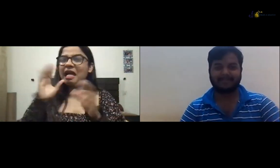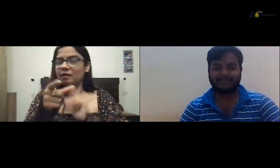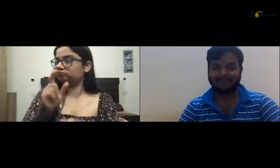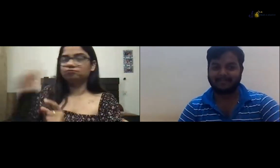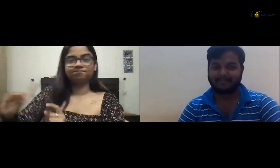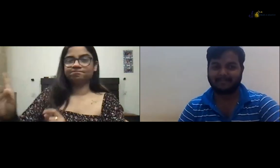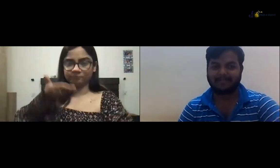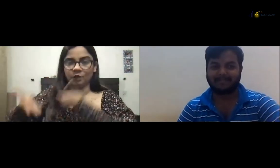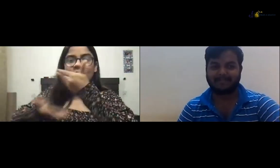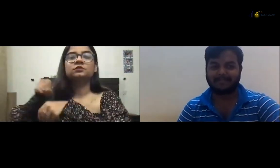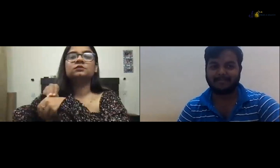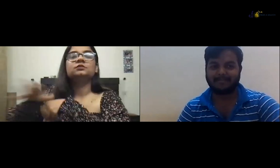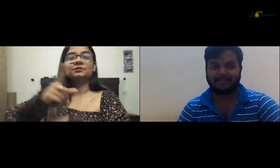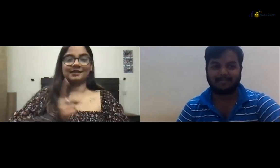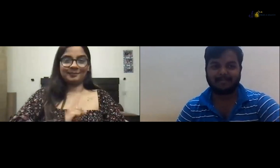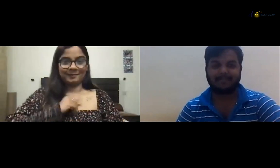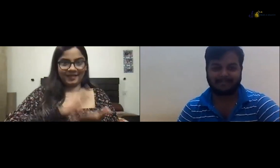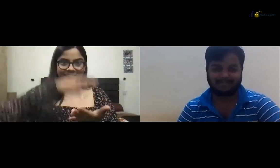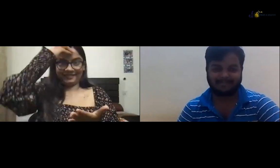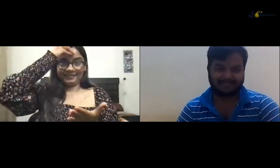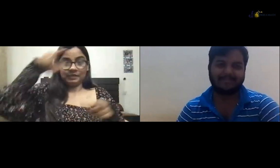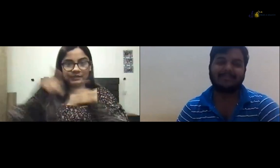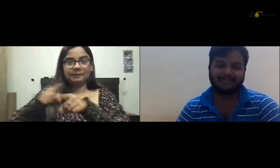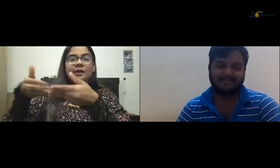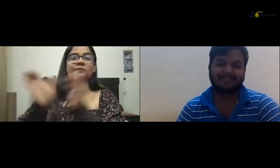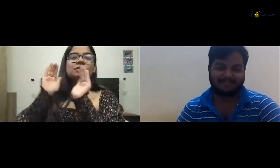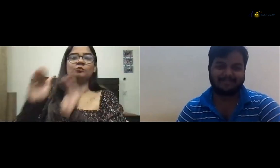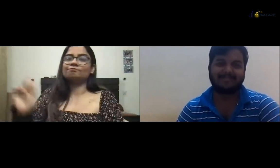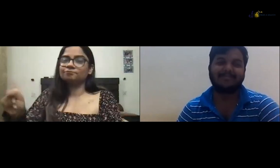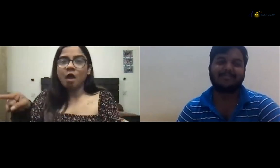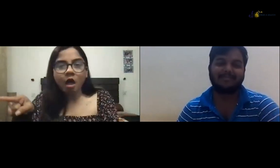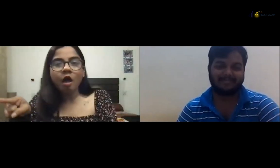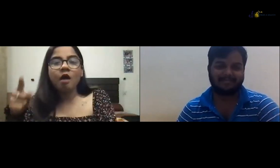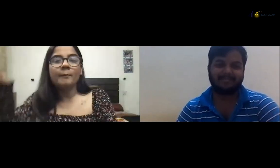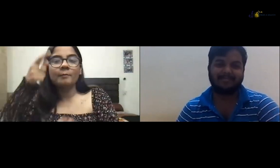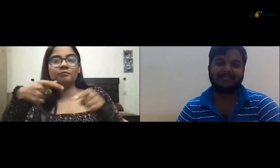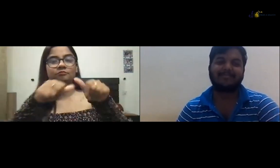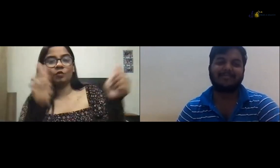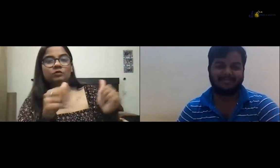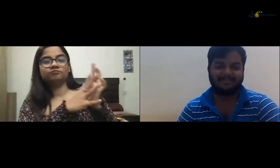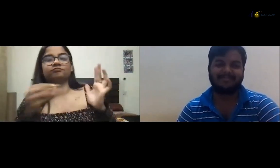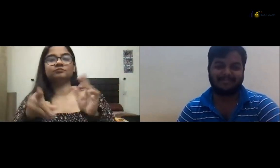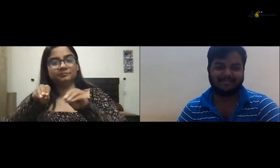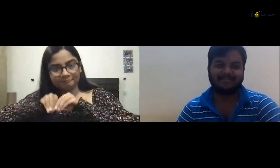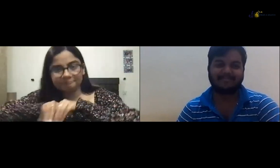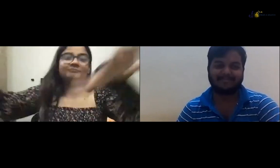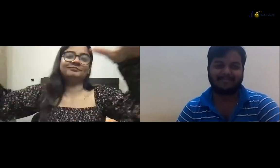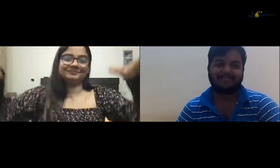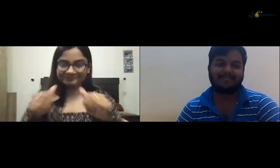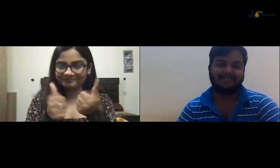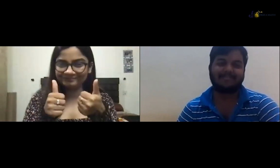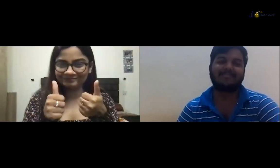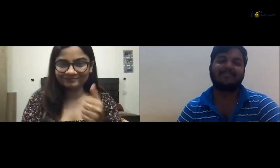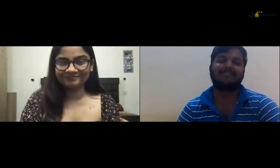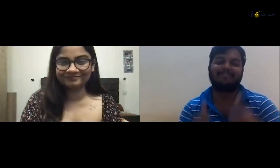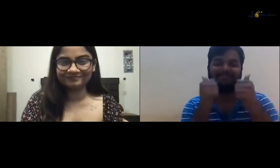The same thing with the other parents and also girls, women, you have to spread the awareness. As you learn, then you have to spread this awareness with